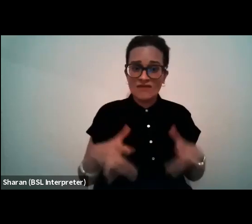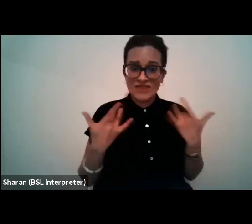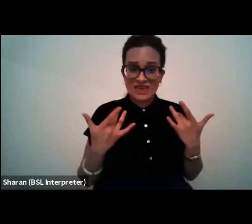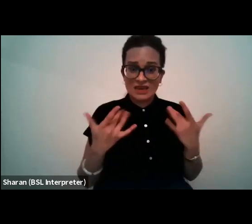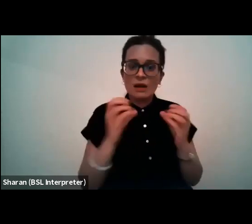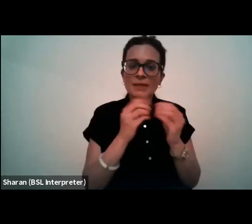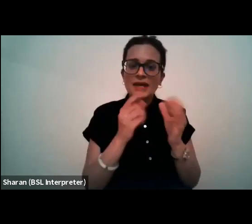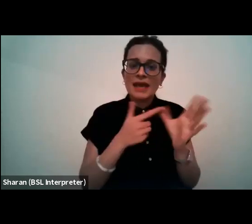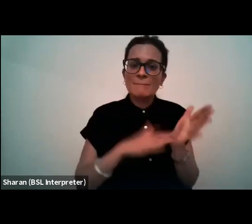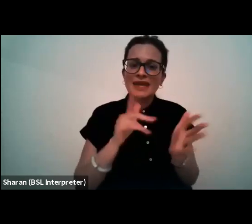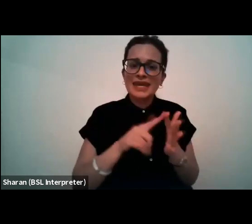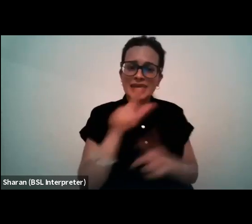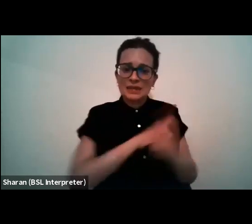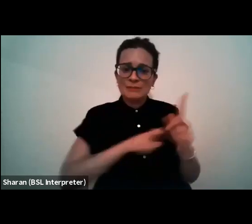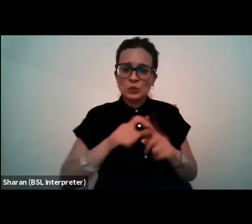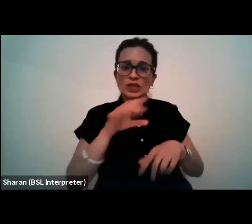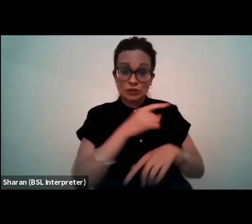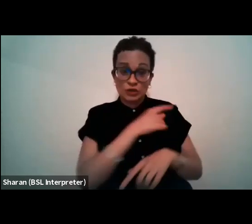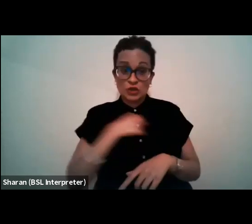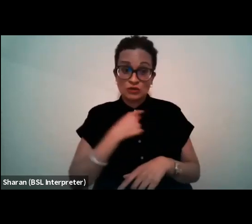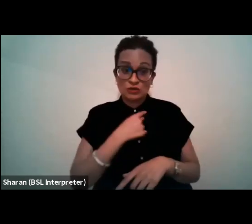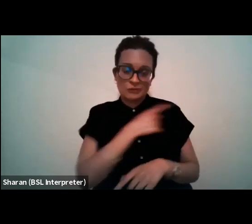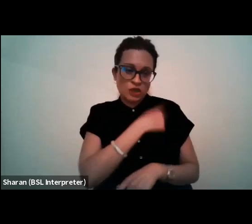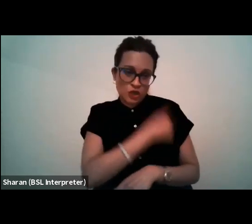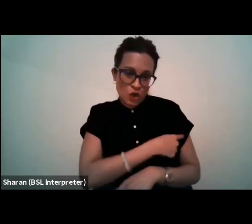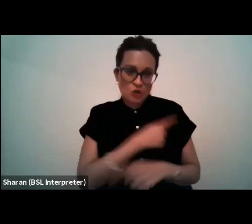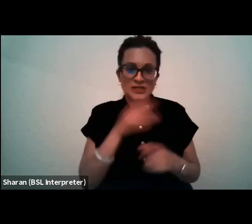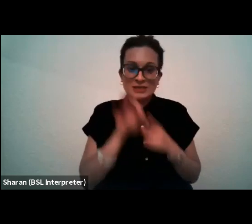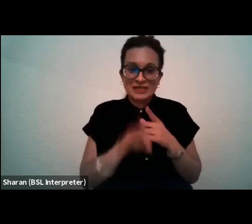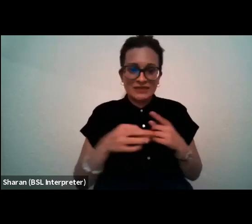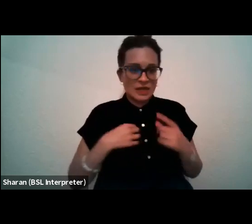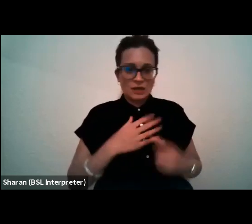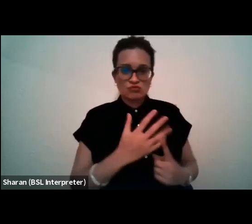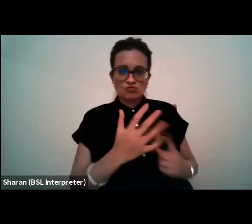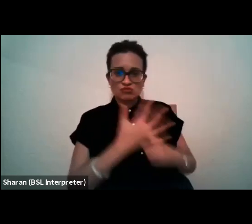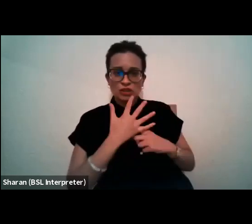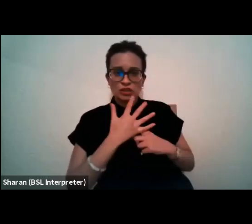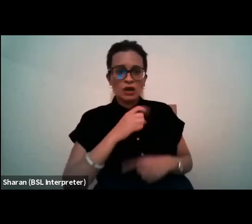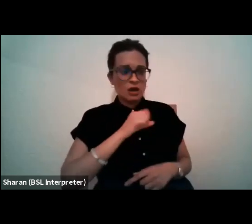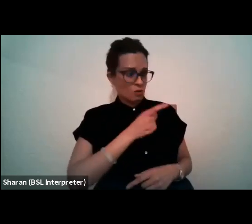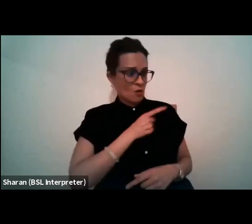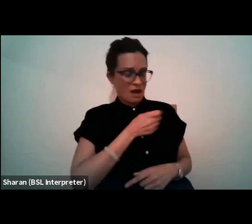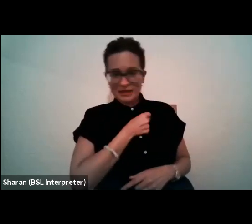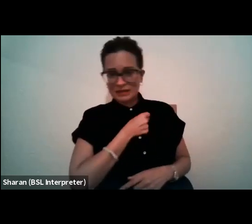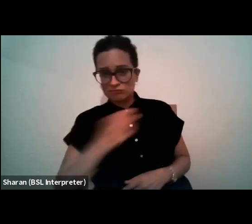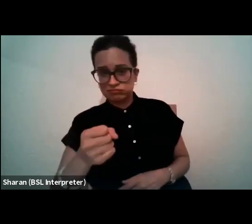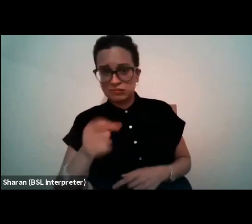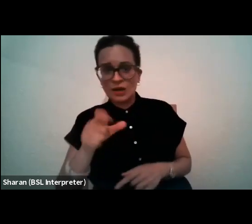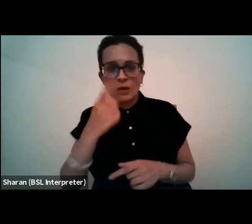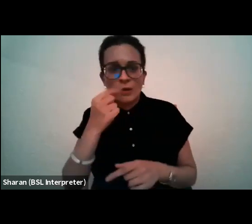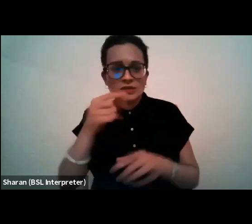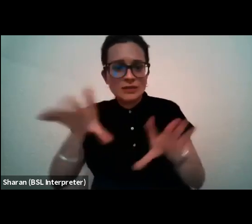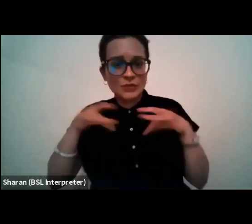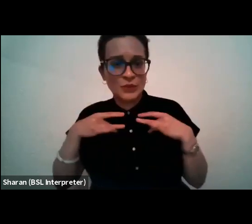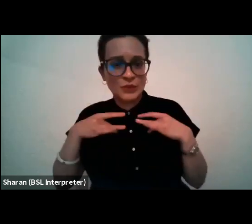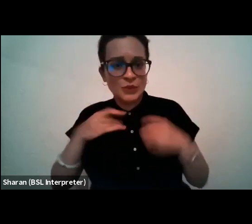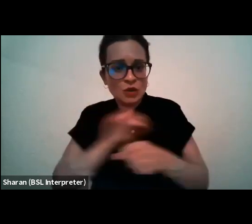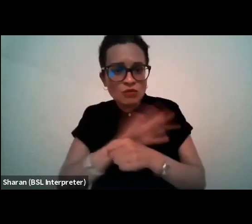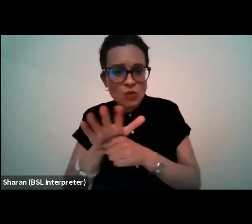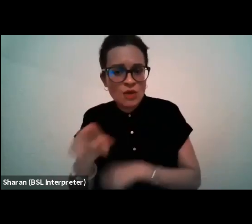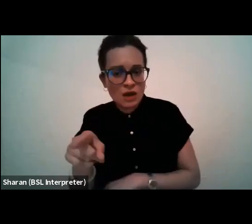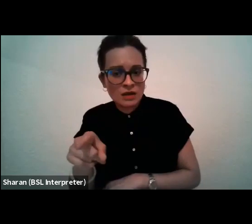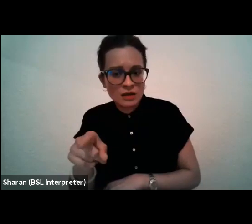and nurses felt increasingly under pressure, in particular the nurses, to be put in situations where they were more likely to contract COVID-19.